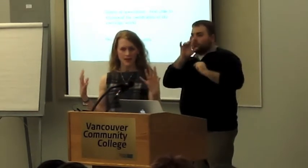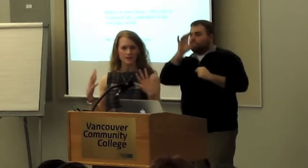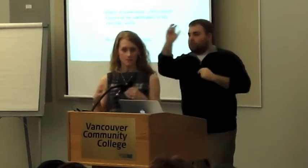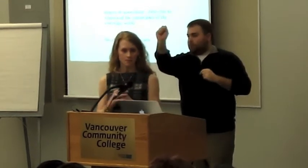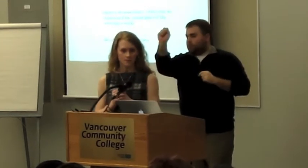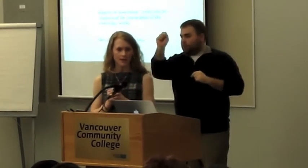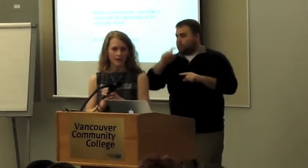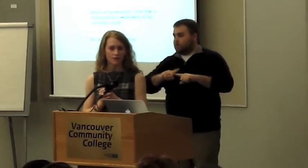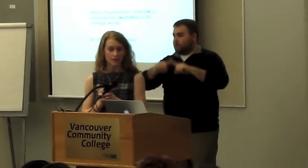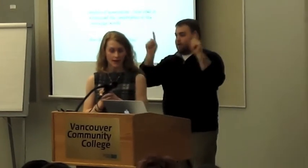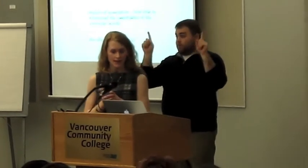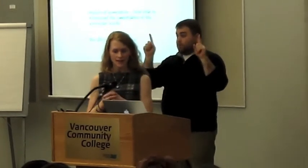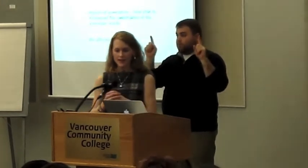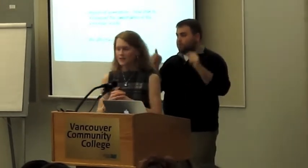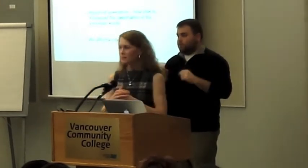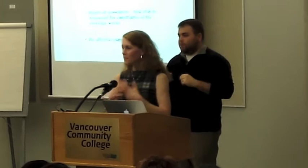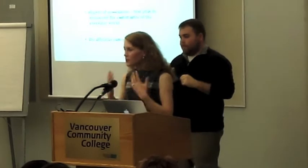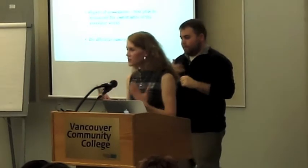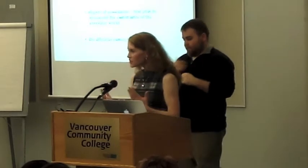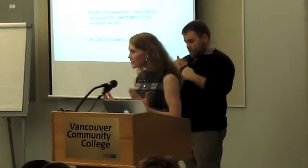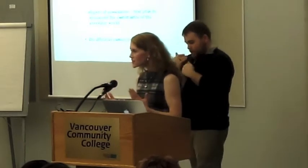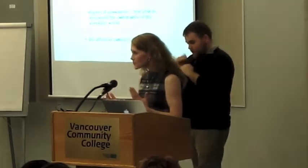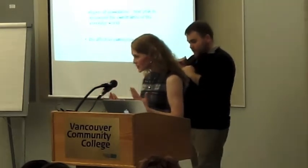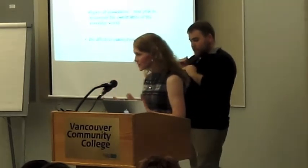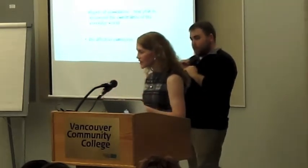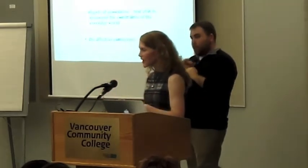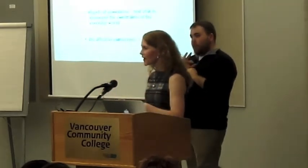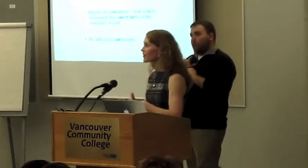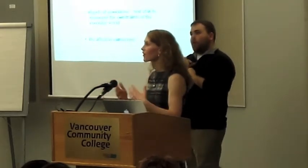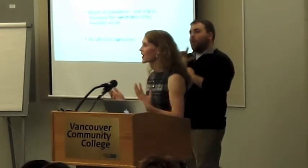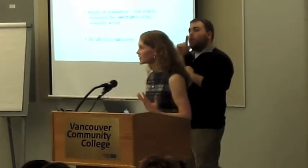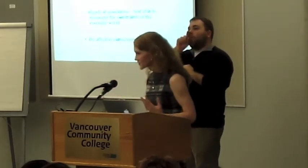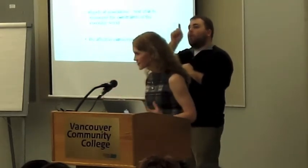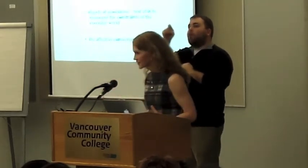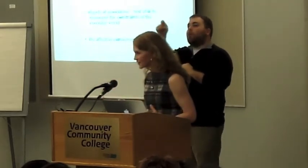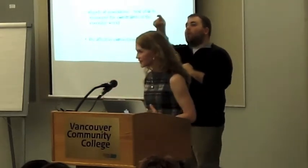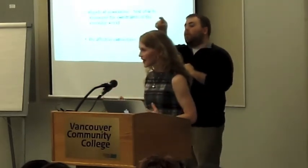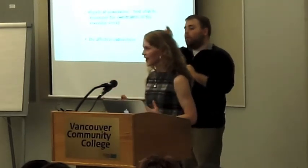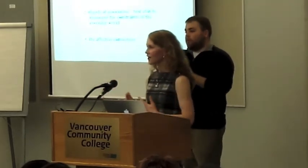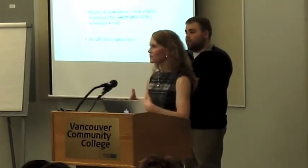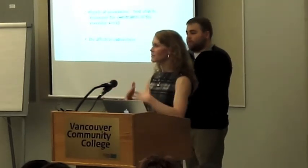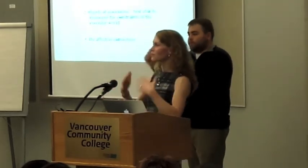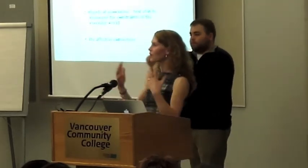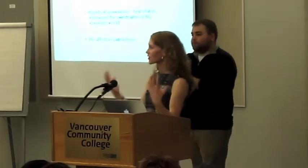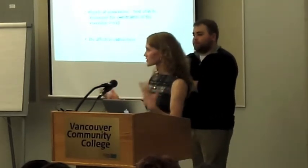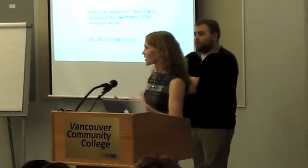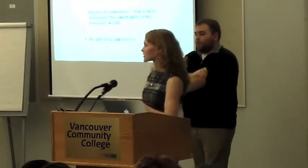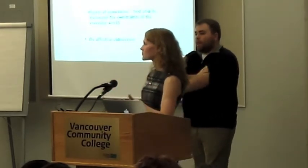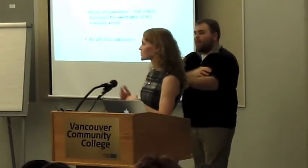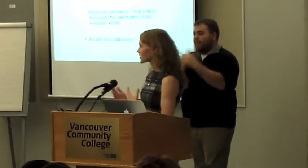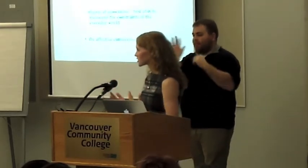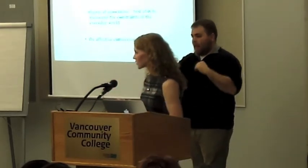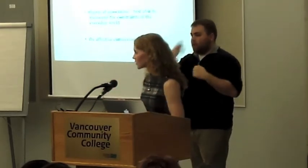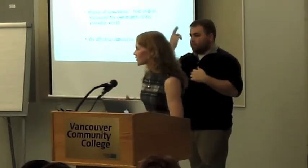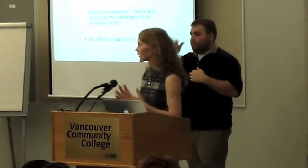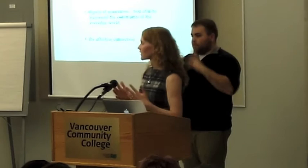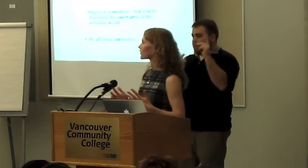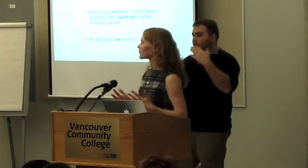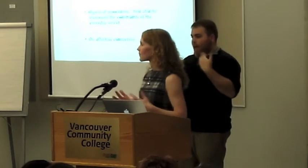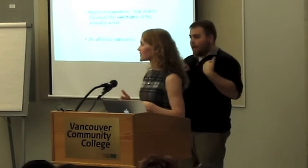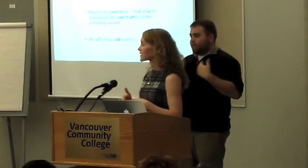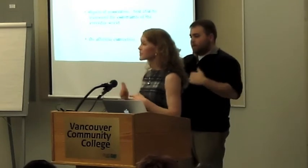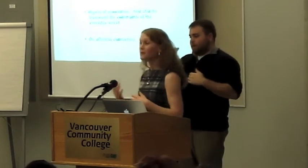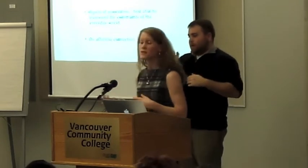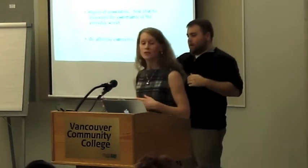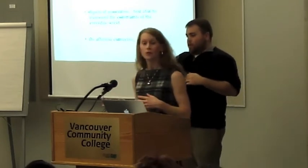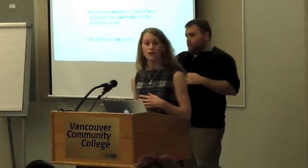the sense of feeling confined. Most students we see have their idols. They have the rock star, the musician, whatever